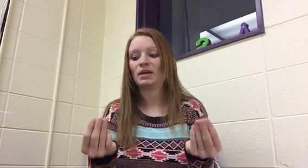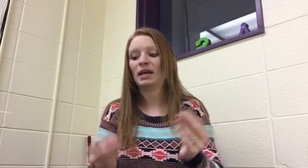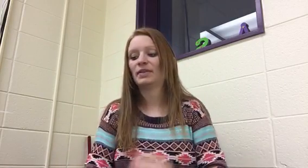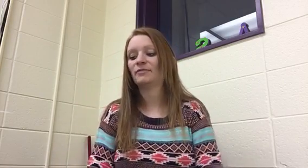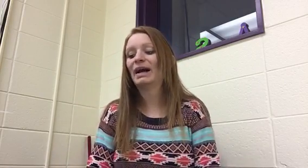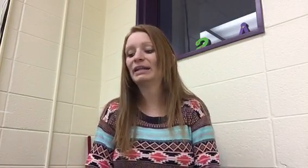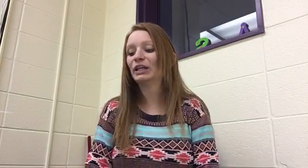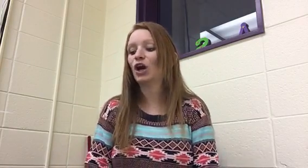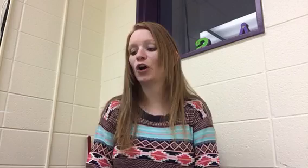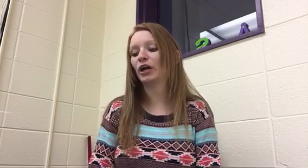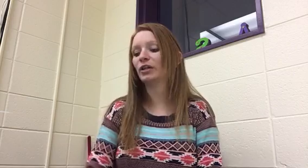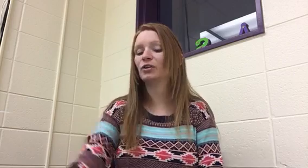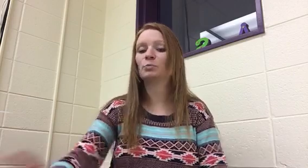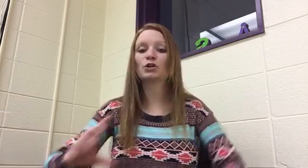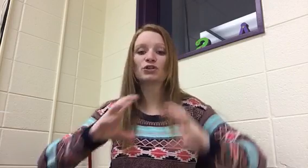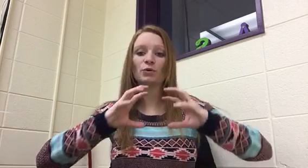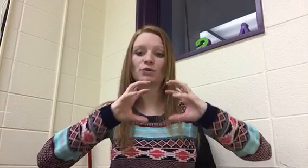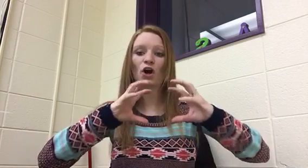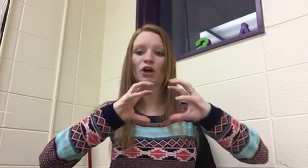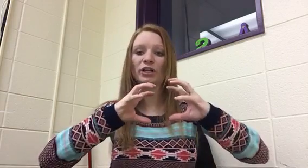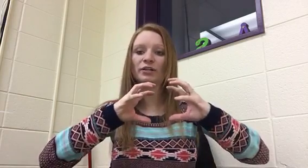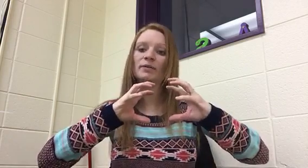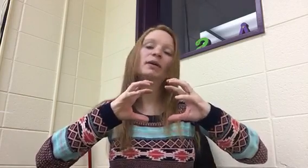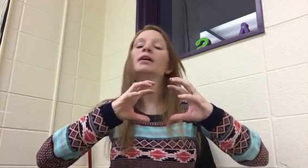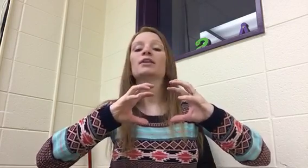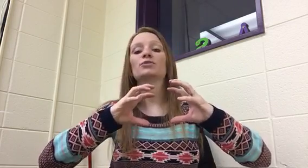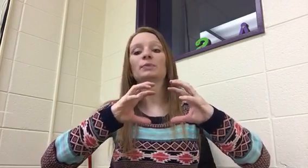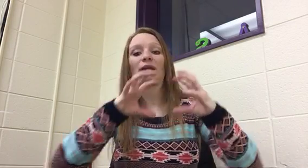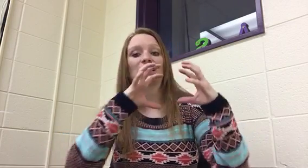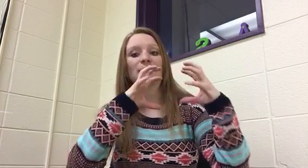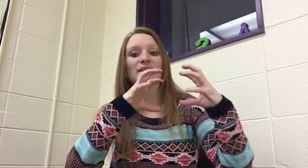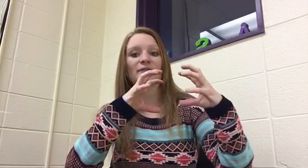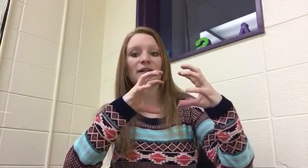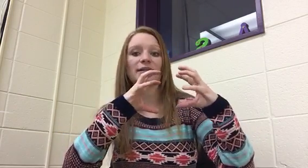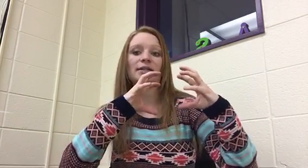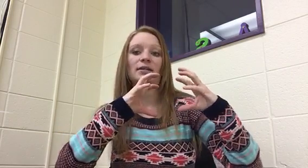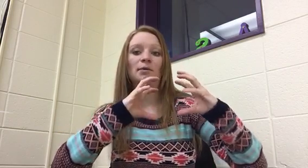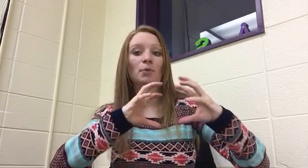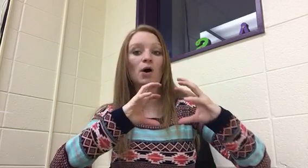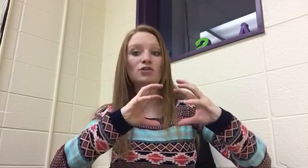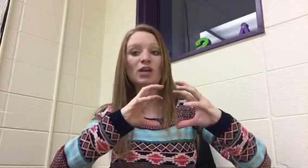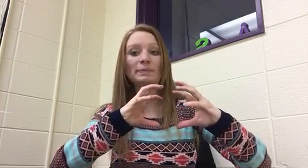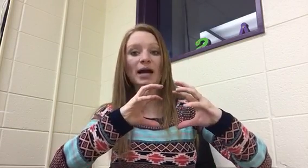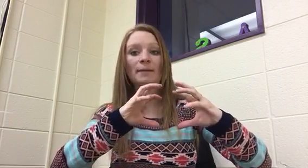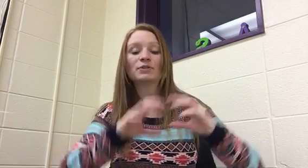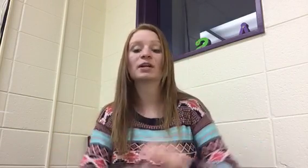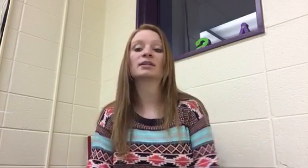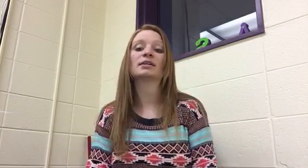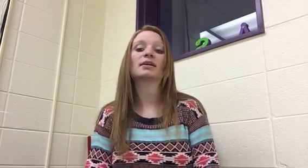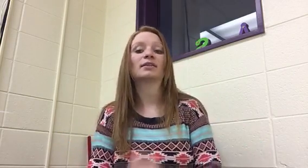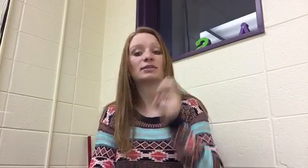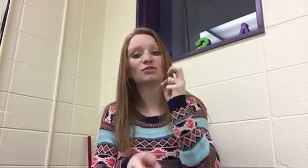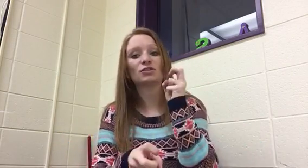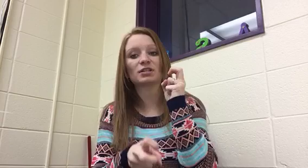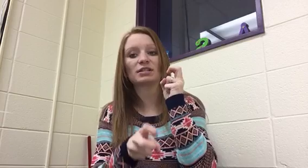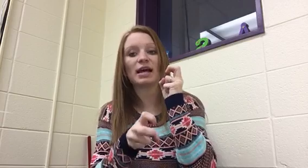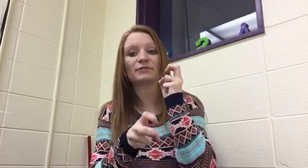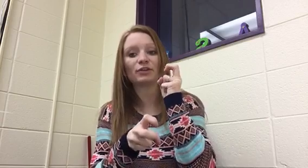And then finally hard. The book shows hard. This would be like specifically a ball-shaped object. This is just the sign for